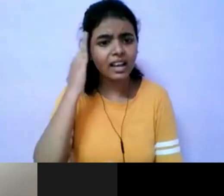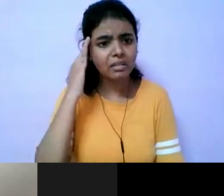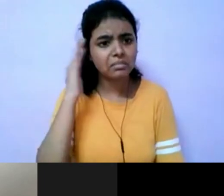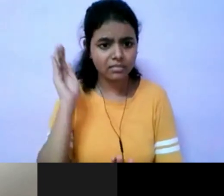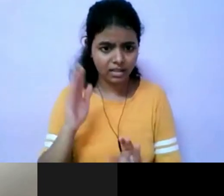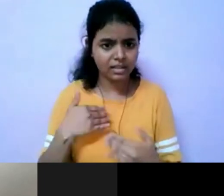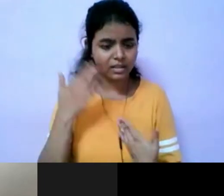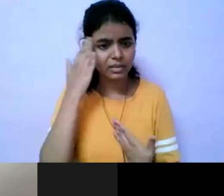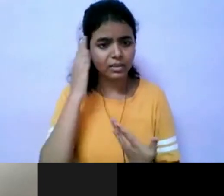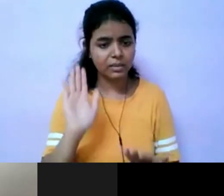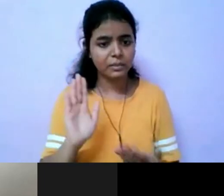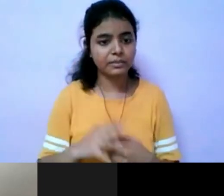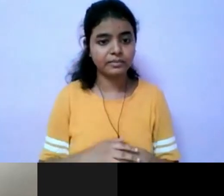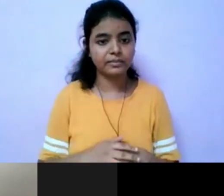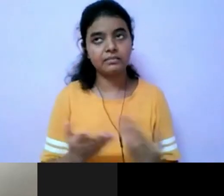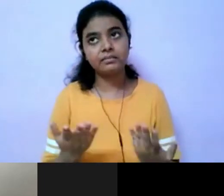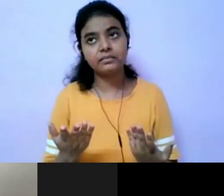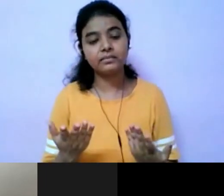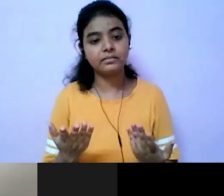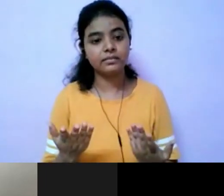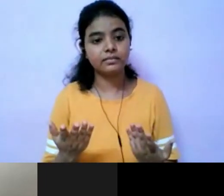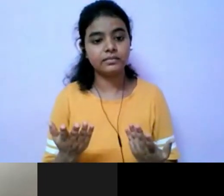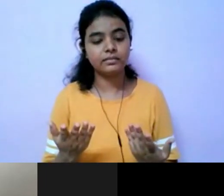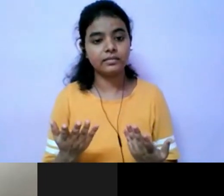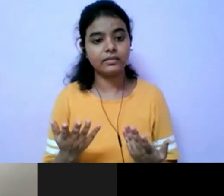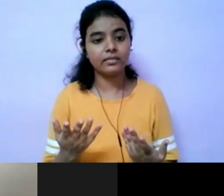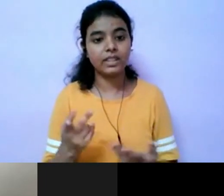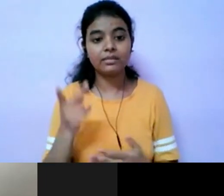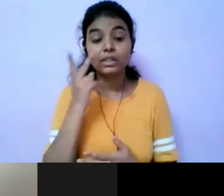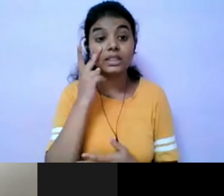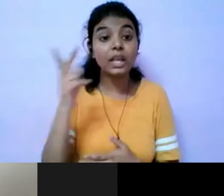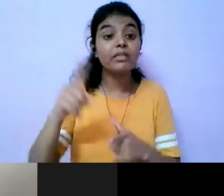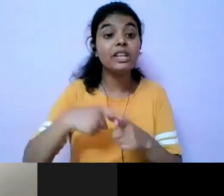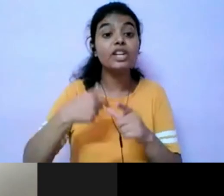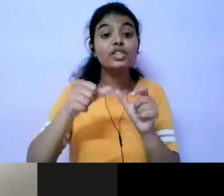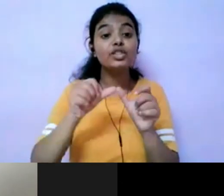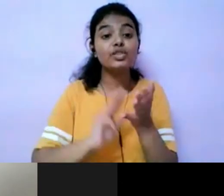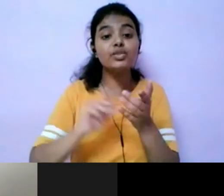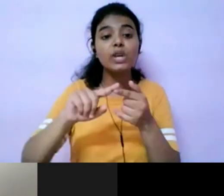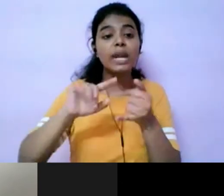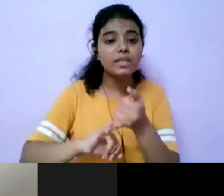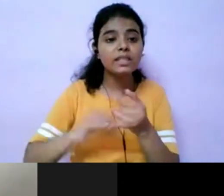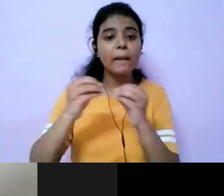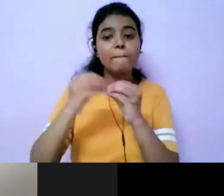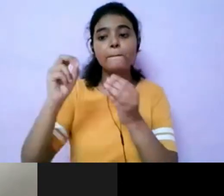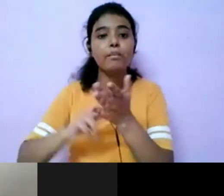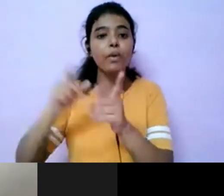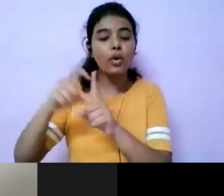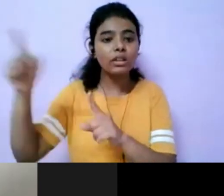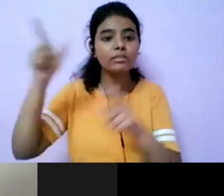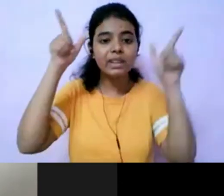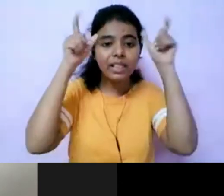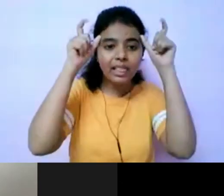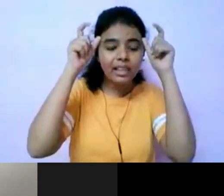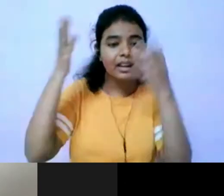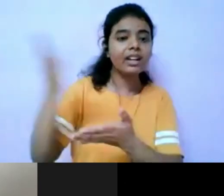mean, you know, look at all the James Bond movies where the disabled evil villain, right?